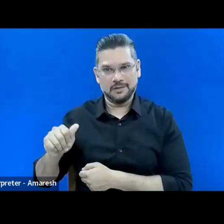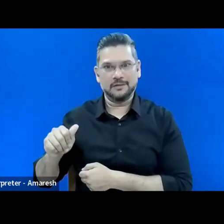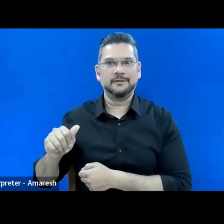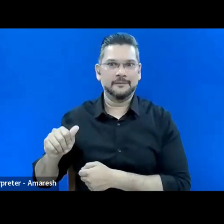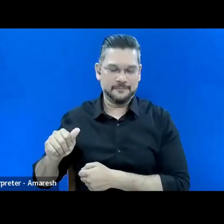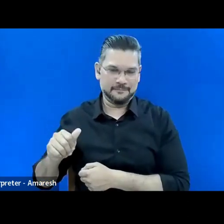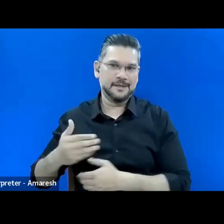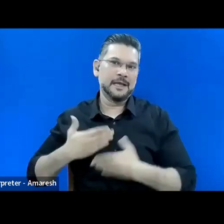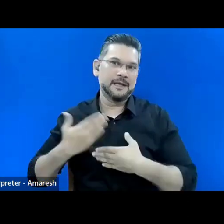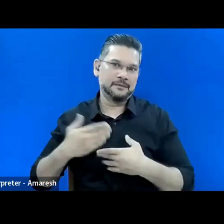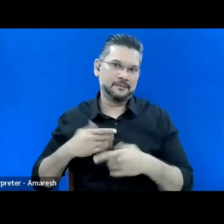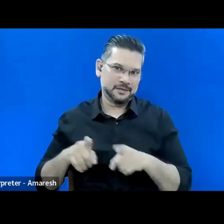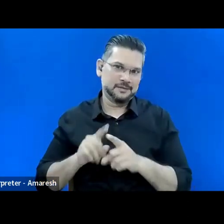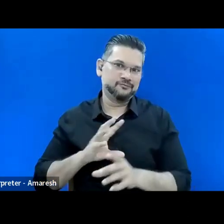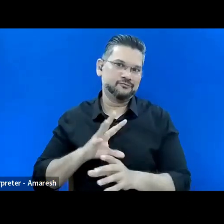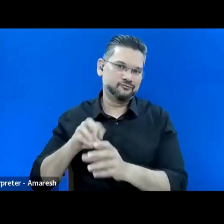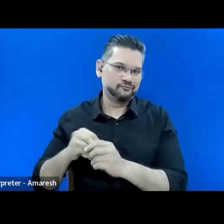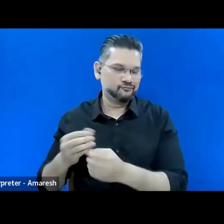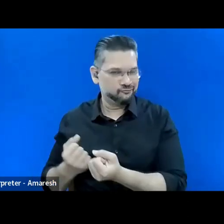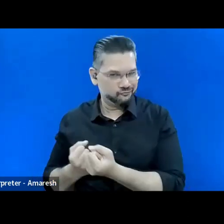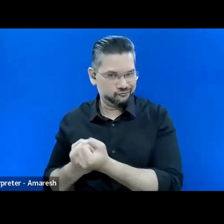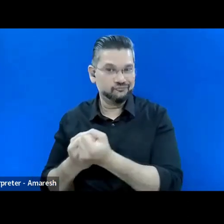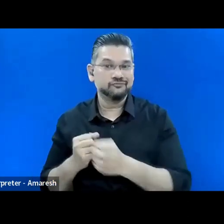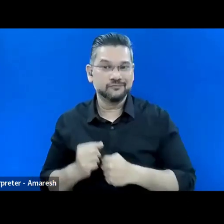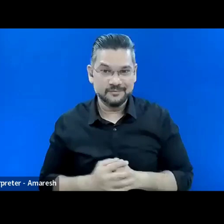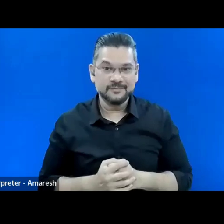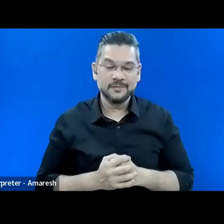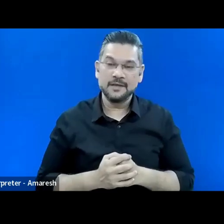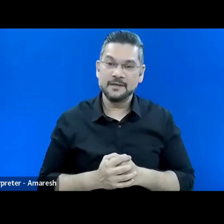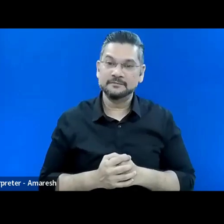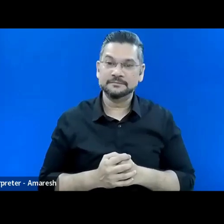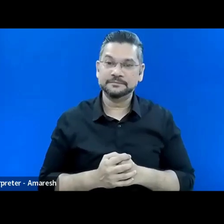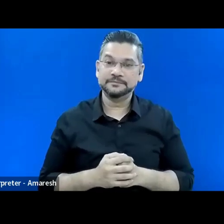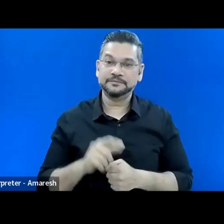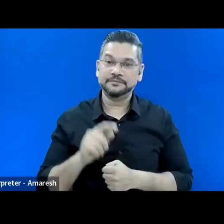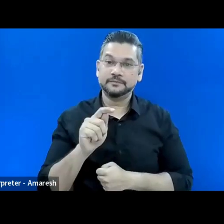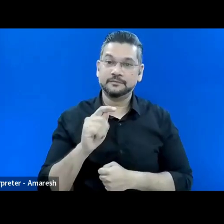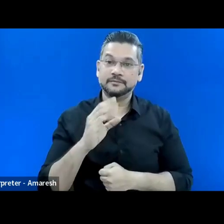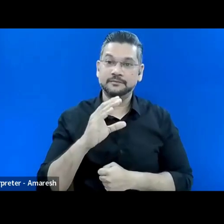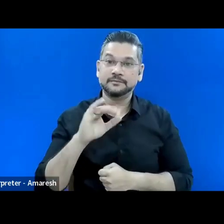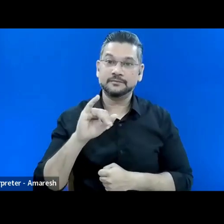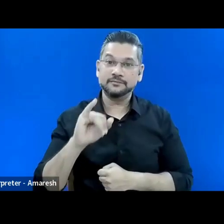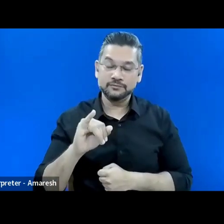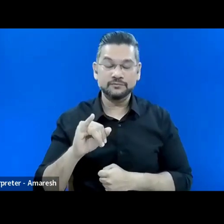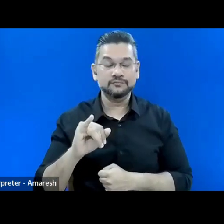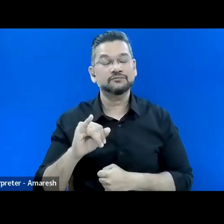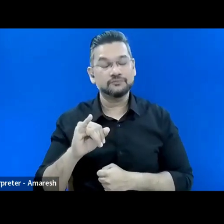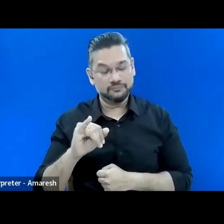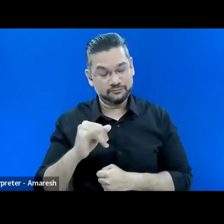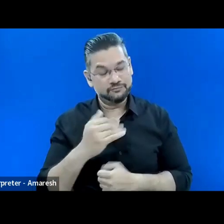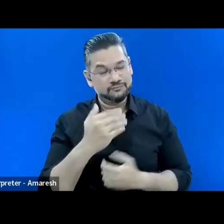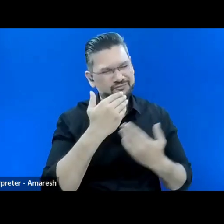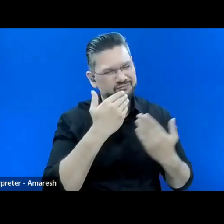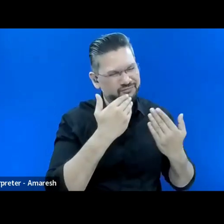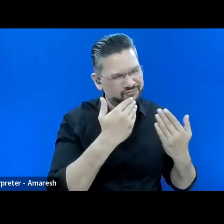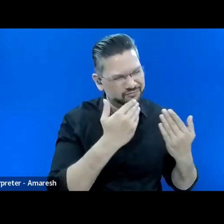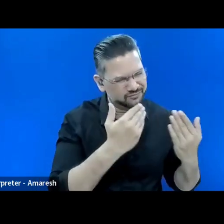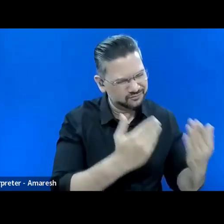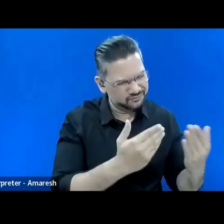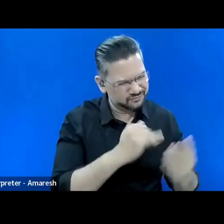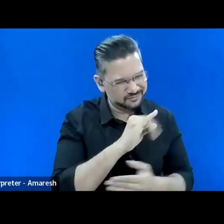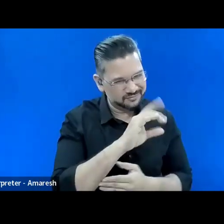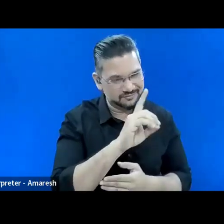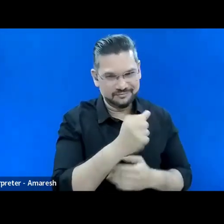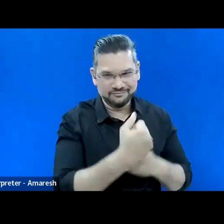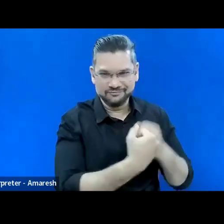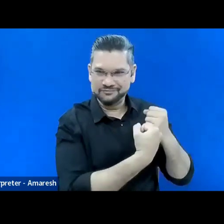process. On behalf of TCI, we also would like to thank AIDA for supporting the workshop and